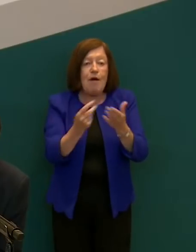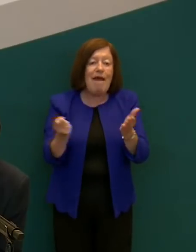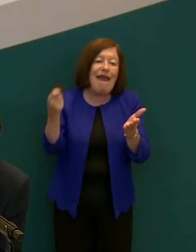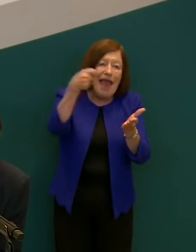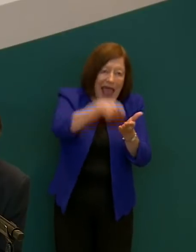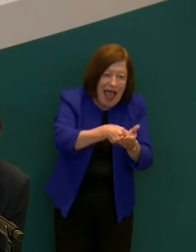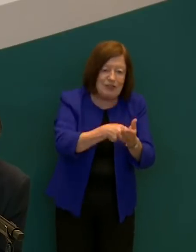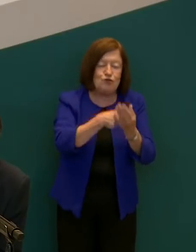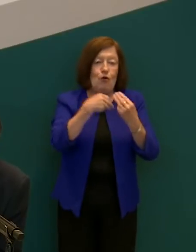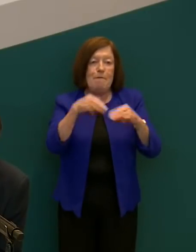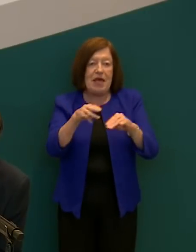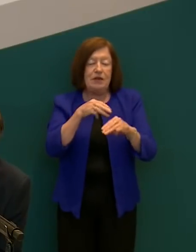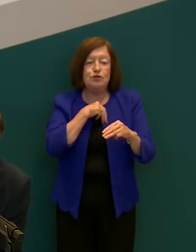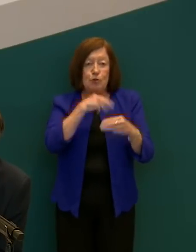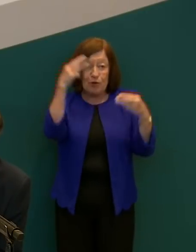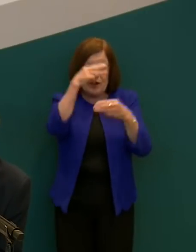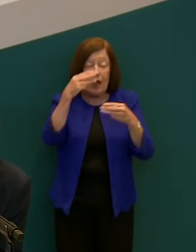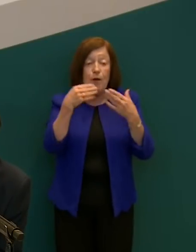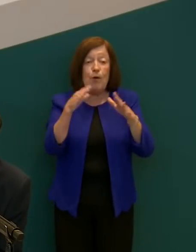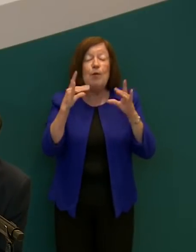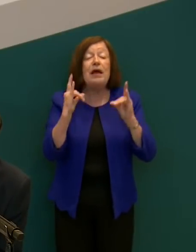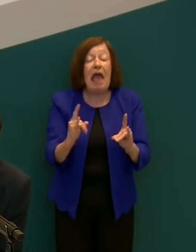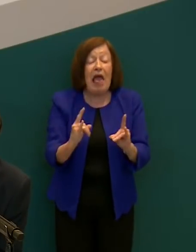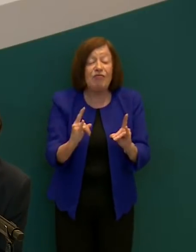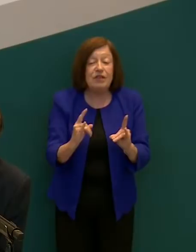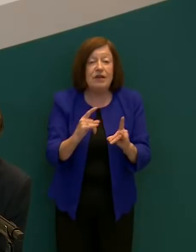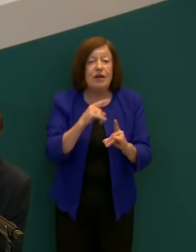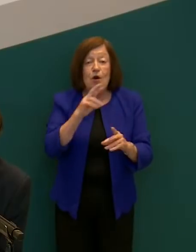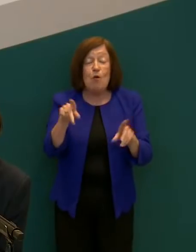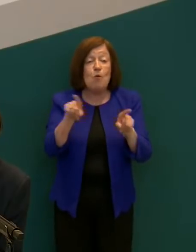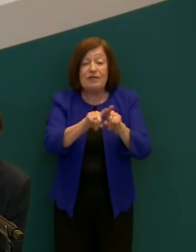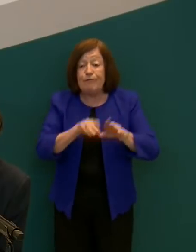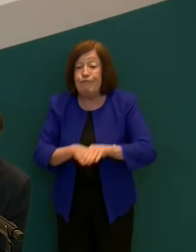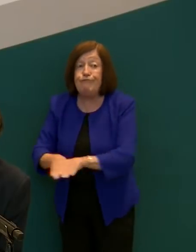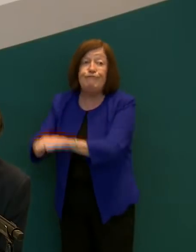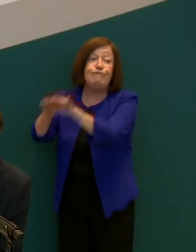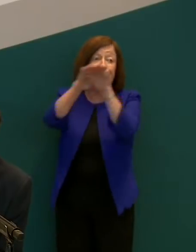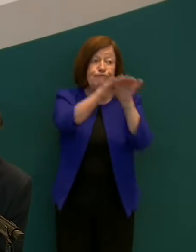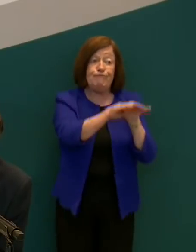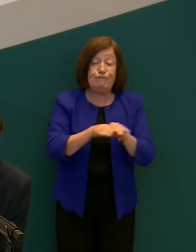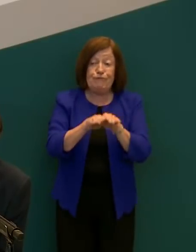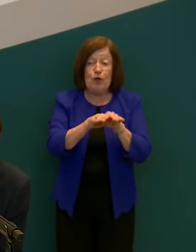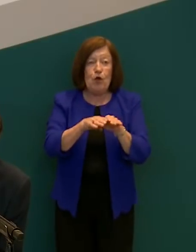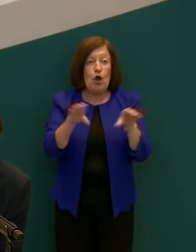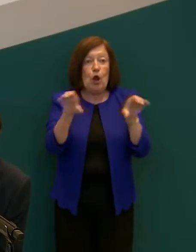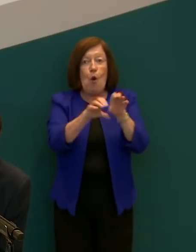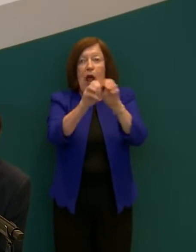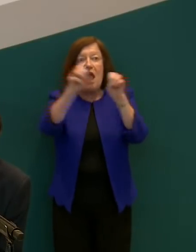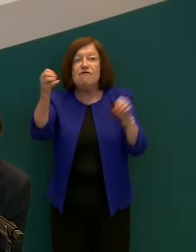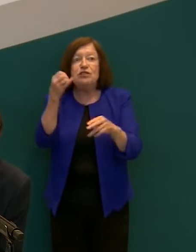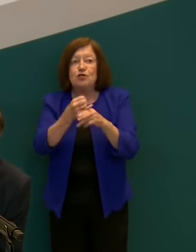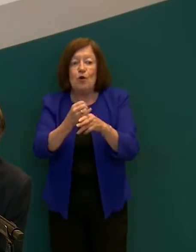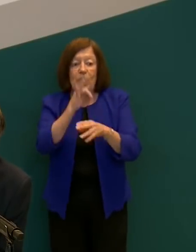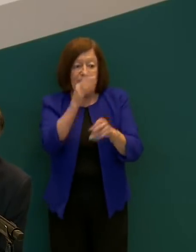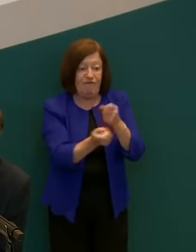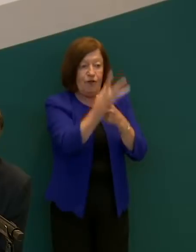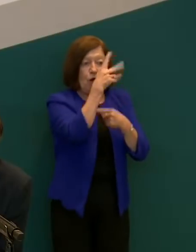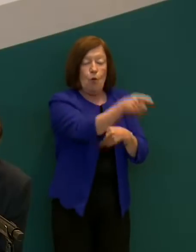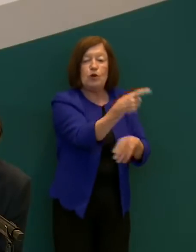be implemented to protect public health. So there won't be a blanket approach that says close every school once there's a case.